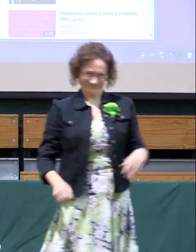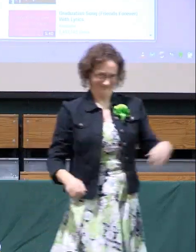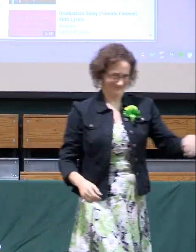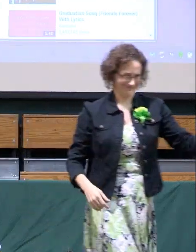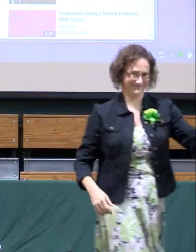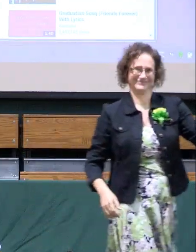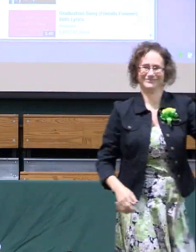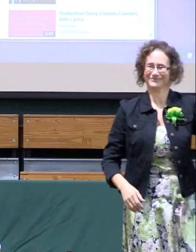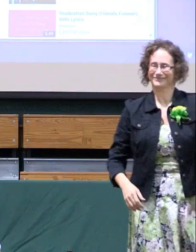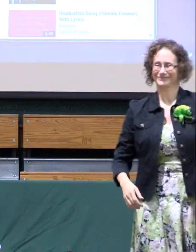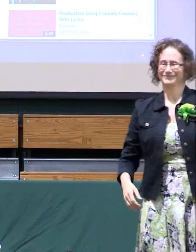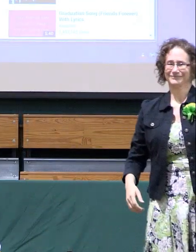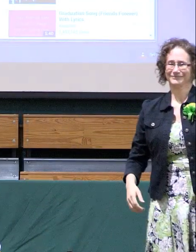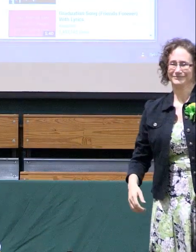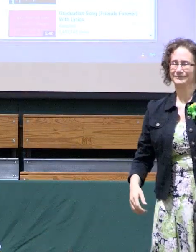up.